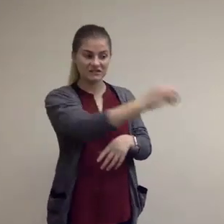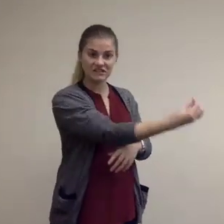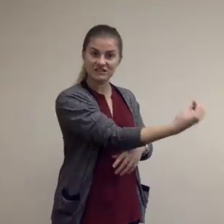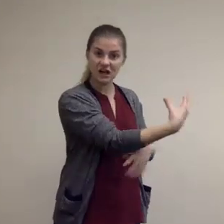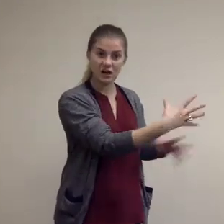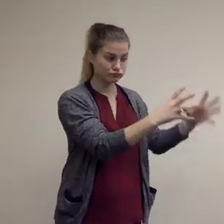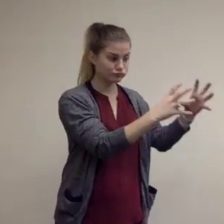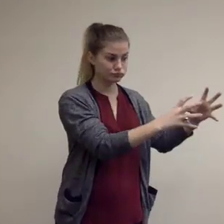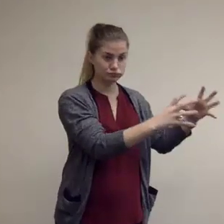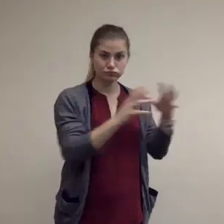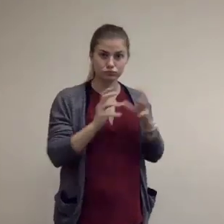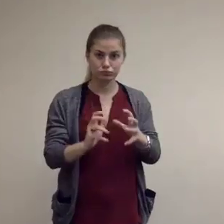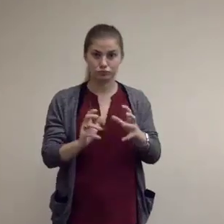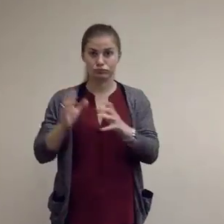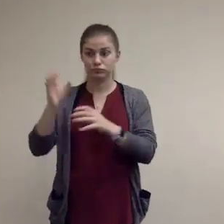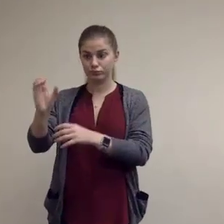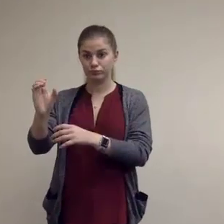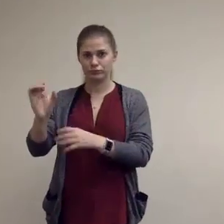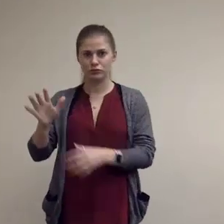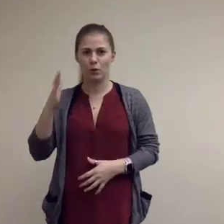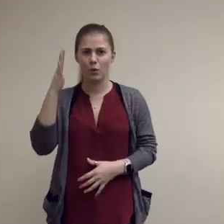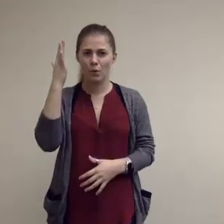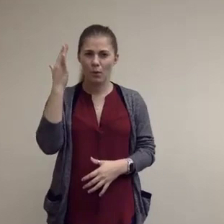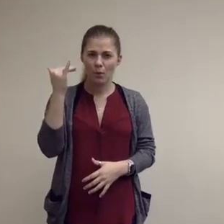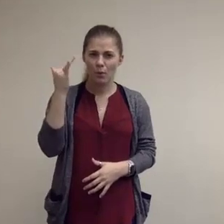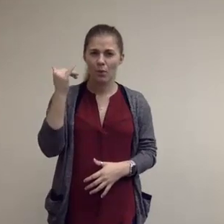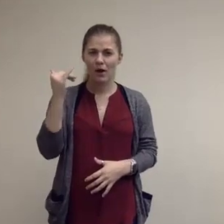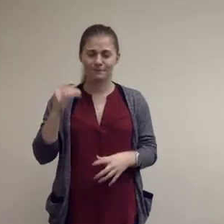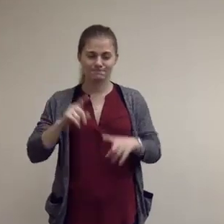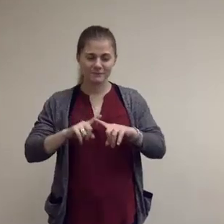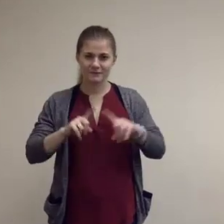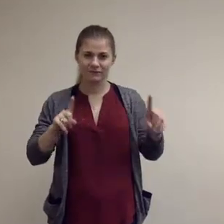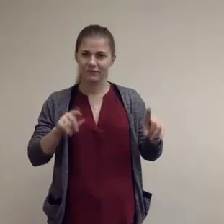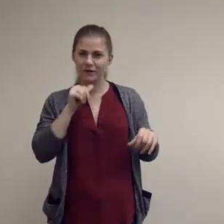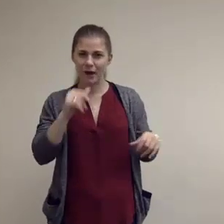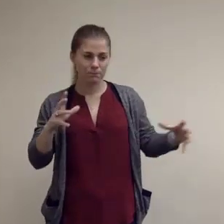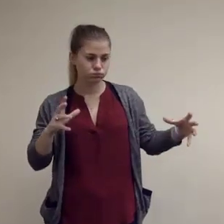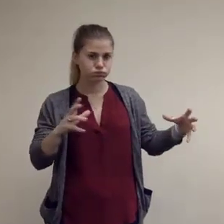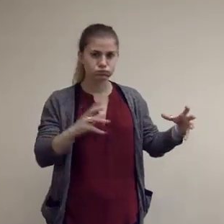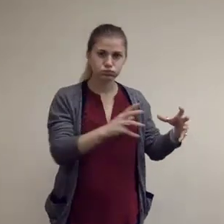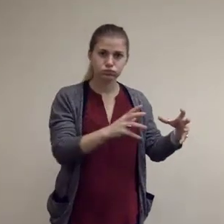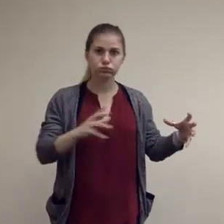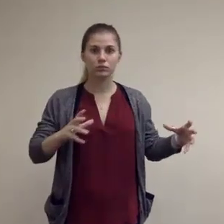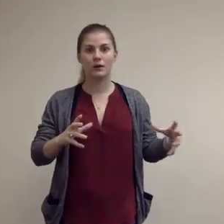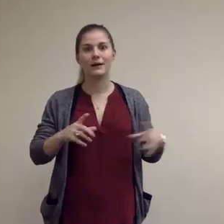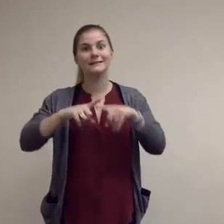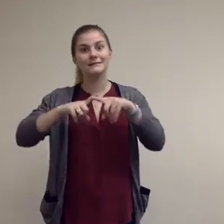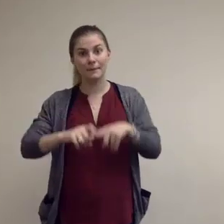upon size and distance. So both of those come into play. So the sun, since the sun is a lot further away